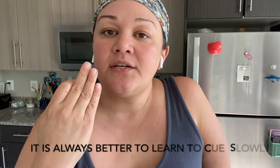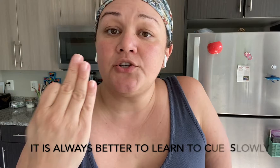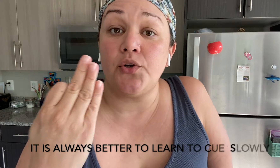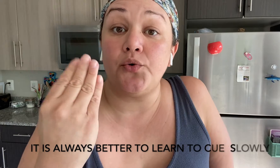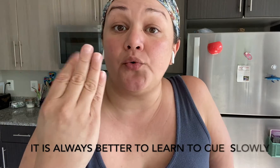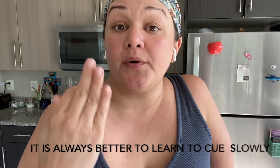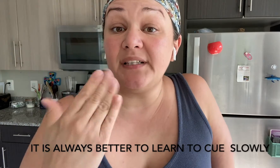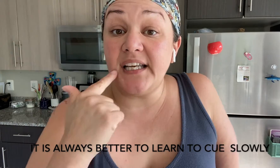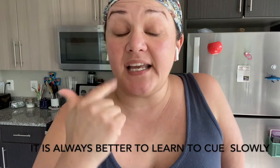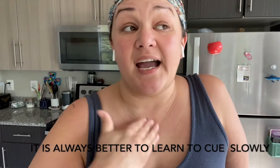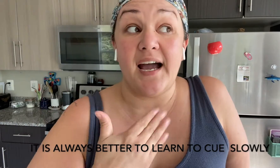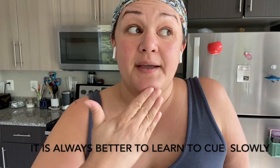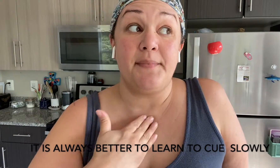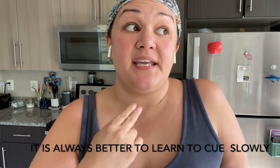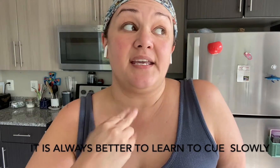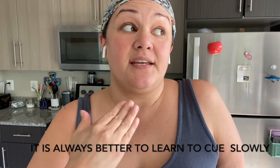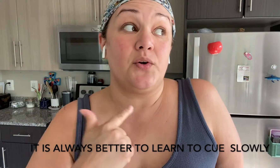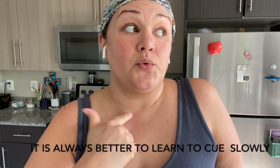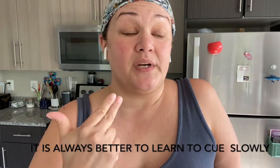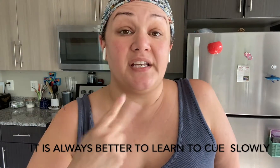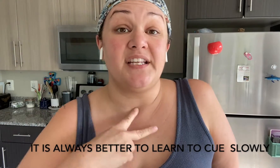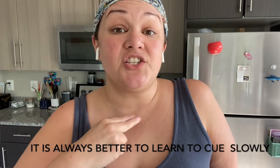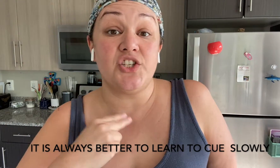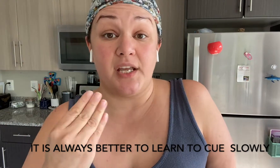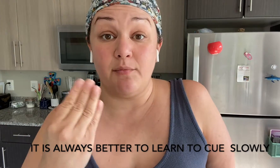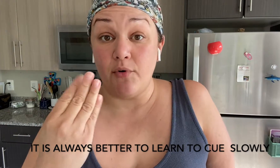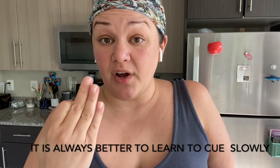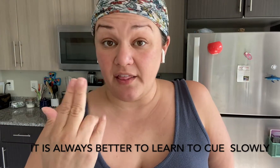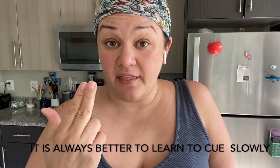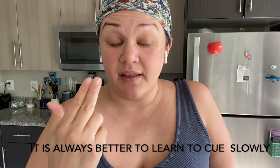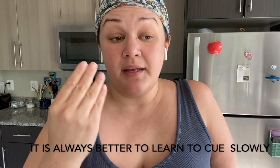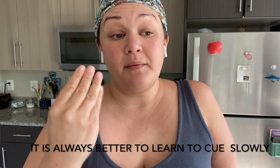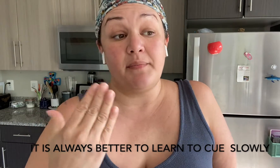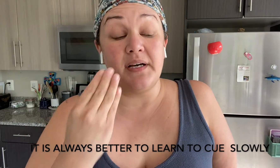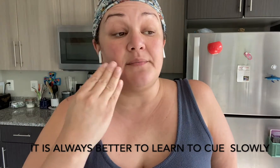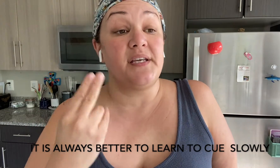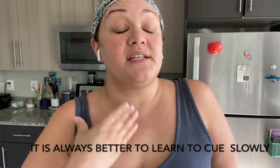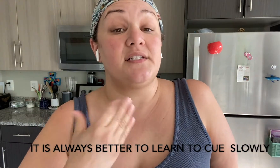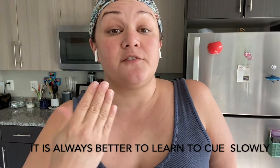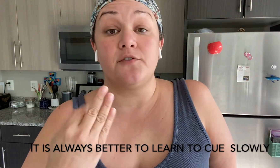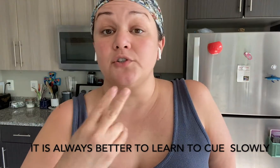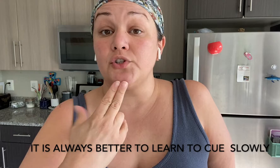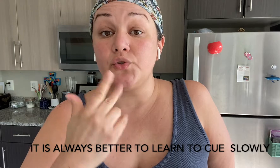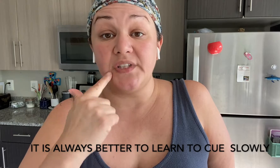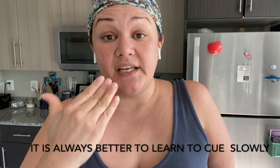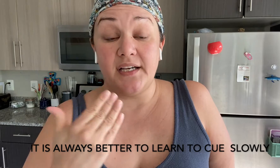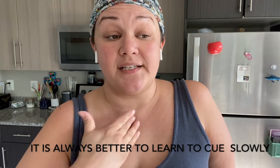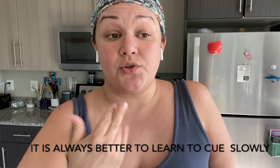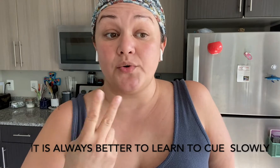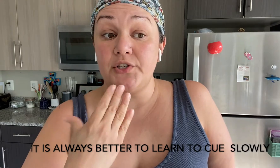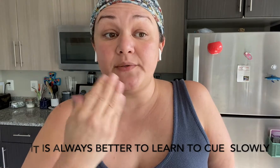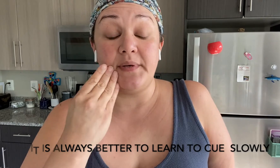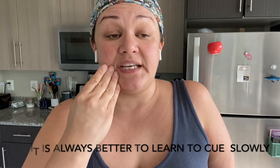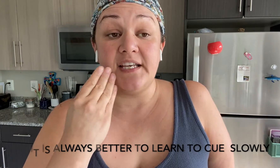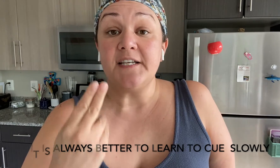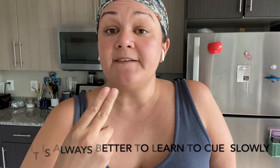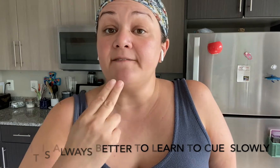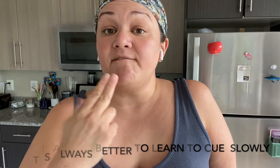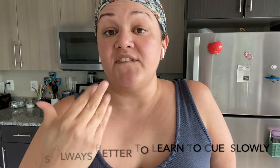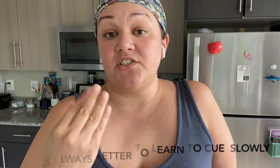So normally I make it with chicken broth, but because it's for Julia, it's going to be